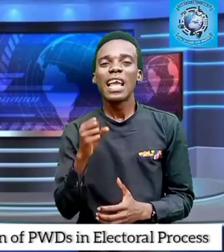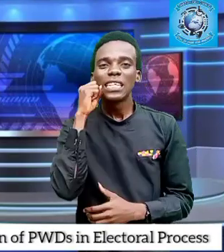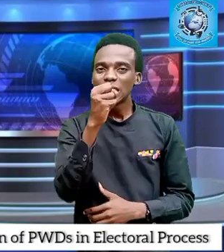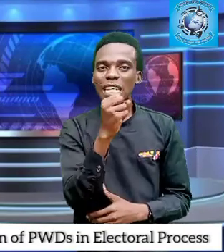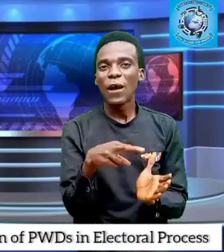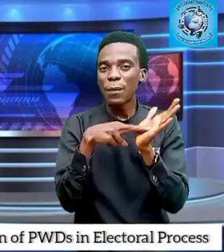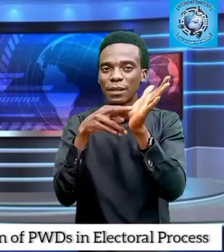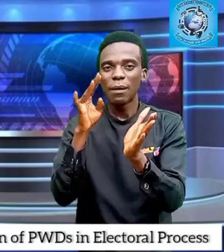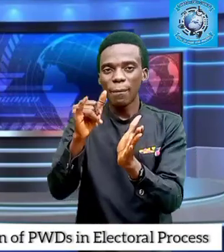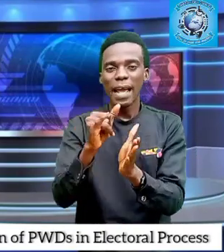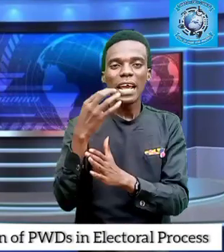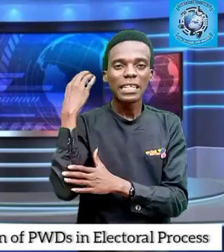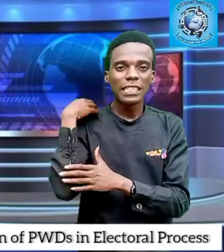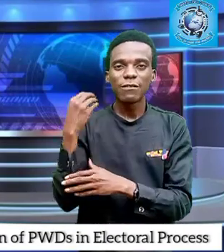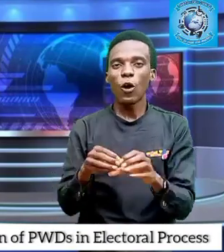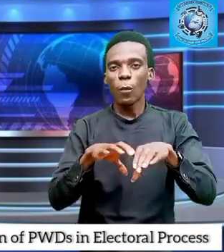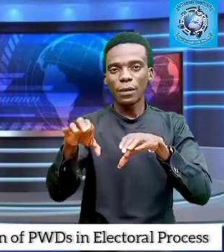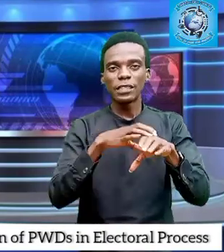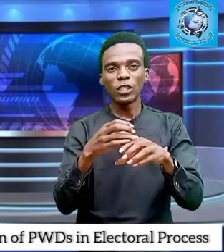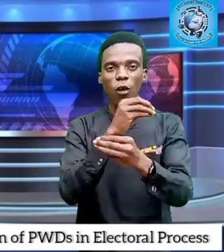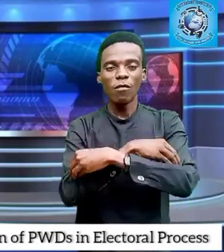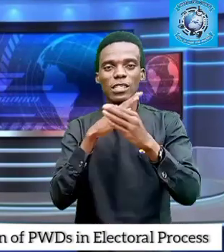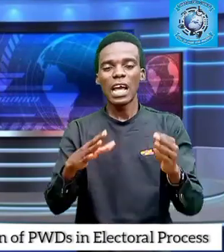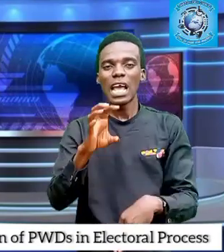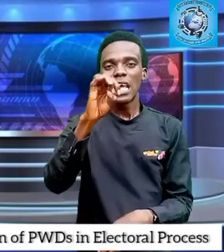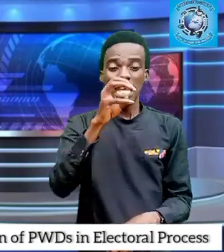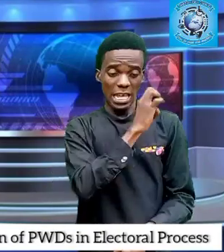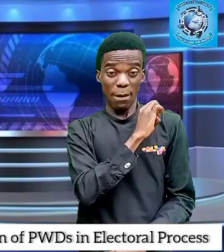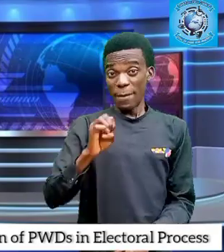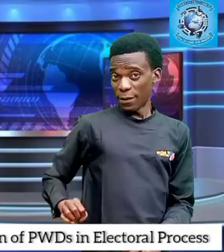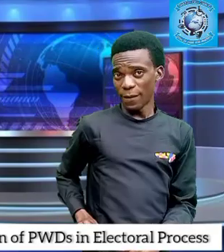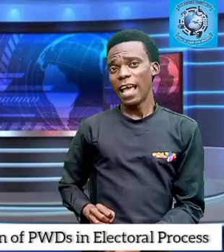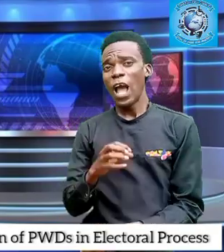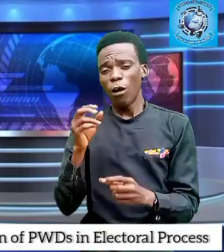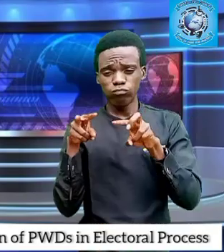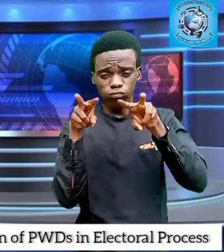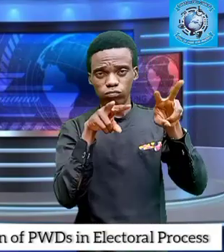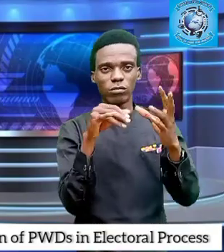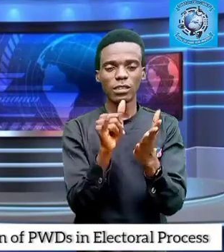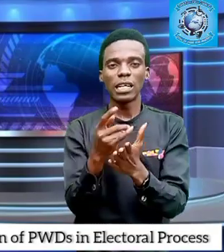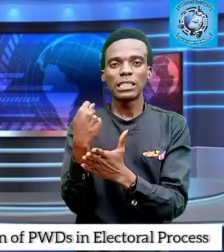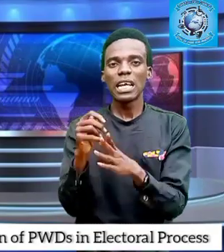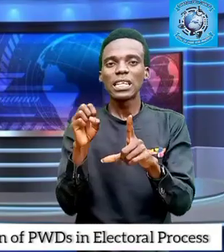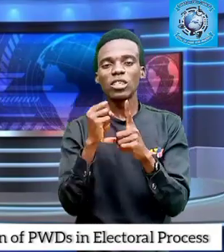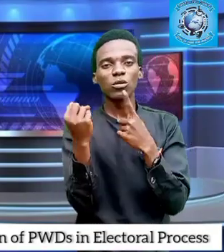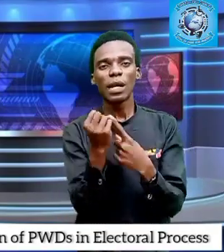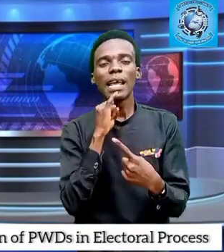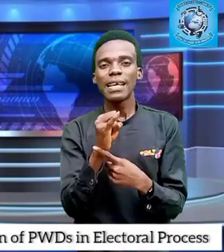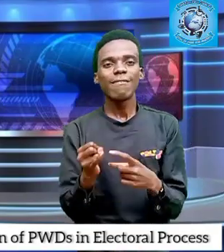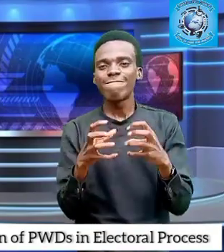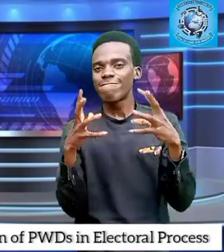Alter, represented by Chief Operating Officer Emmanuel Ayubu, observed that the situation